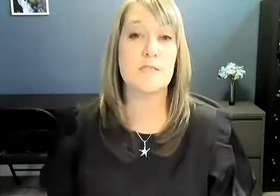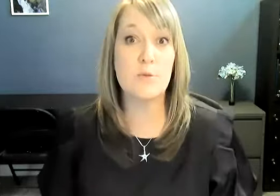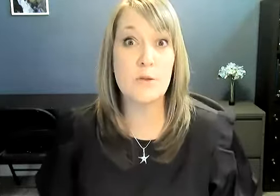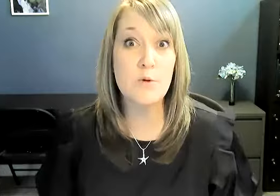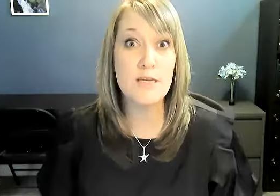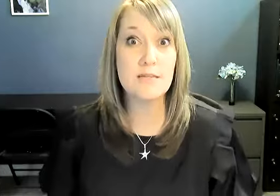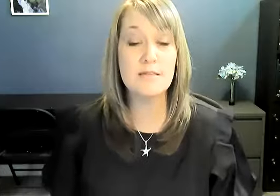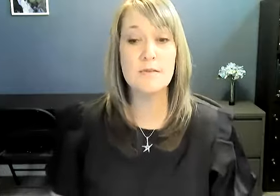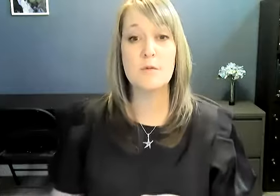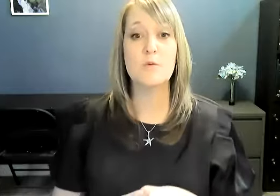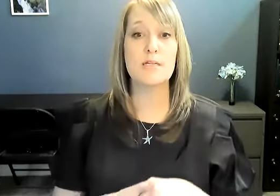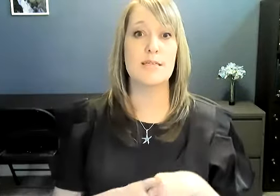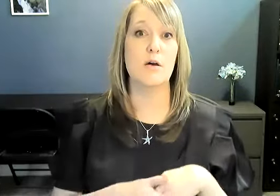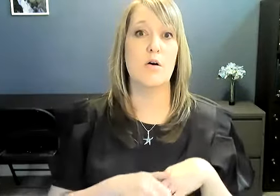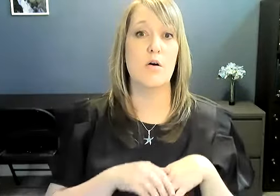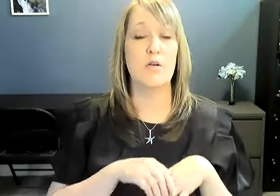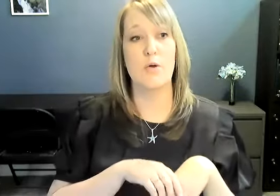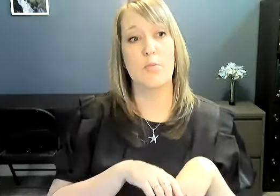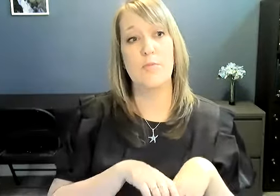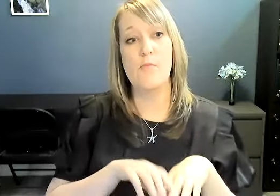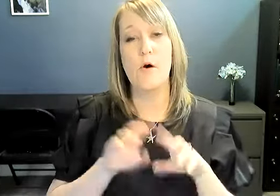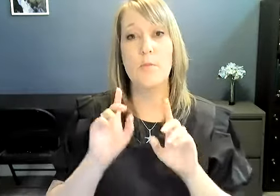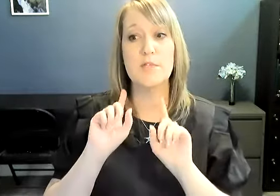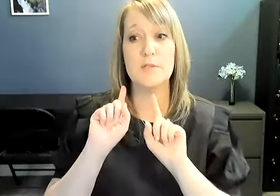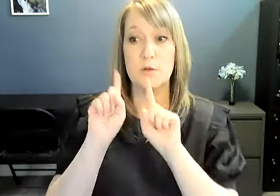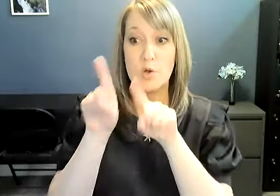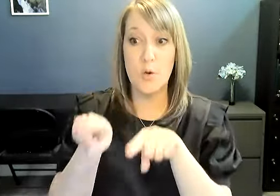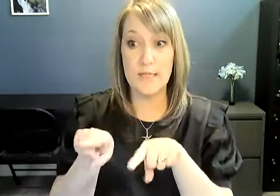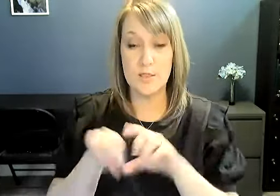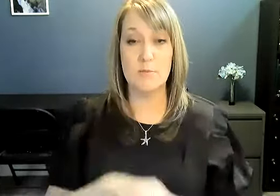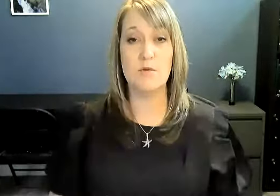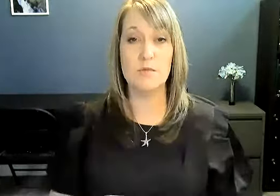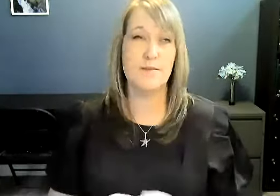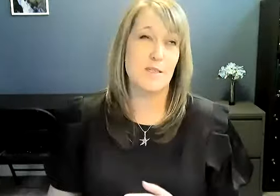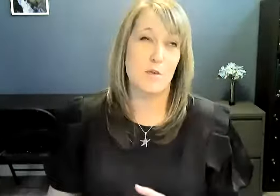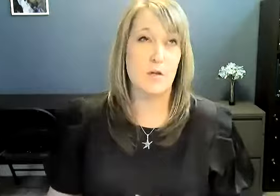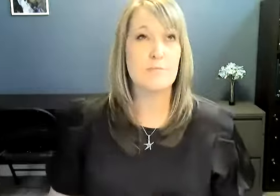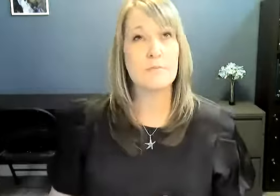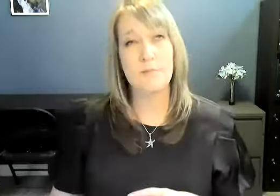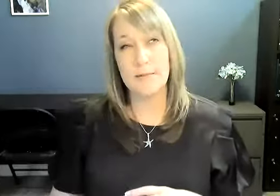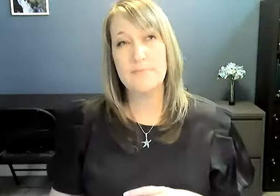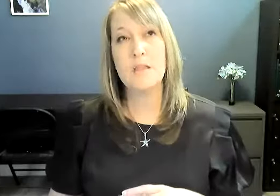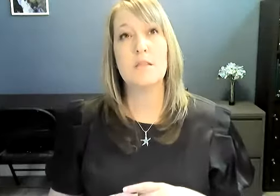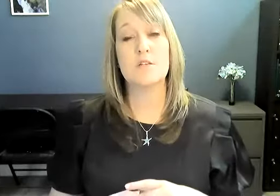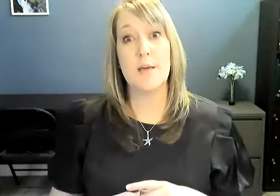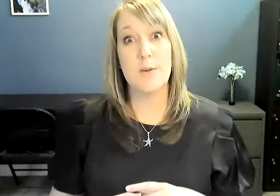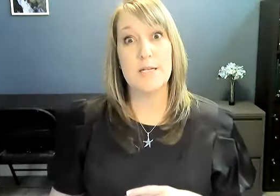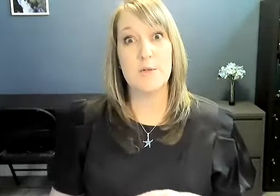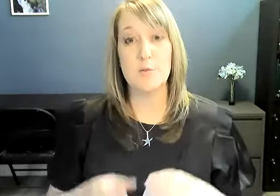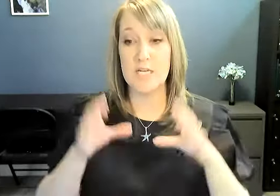going to the movies, we wouldn't say, a whole bunch of us are going to the movies. I mean, you could, but there's a better way to do it, which